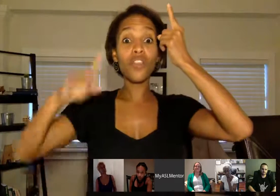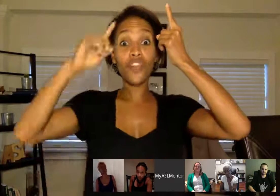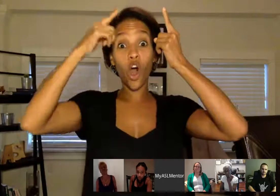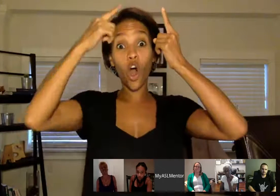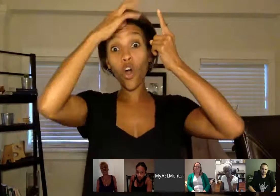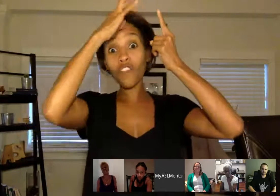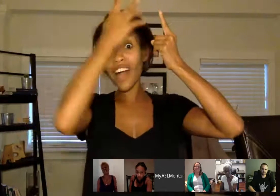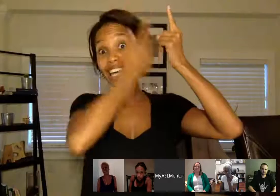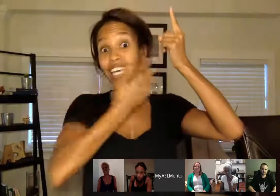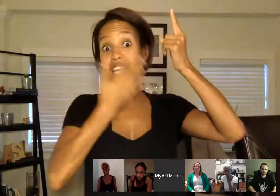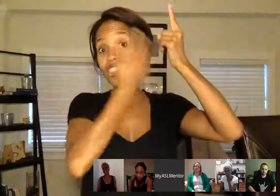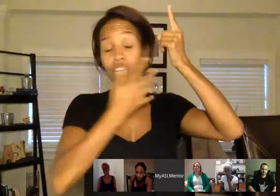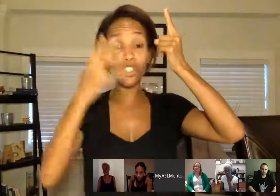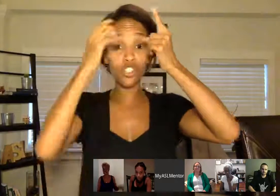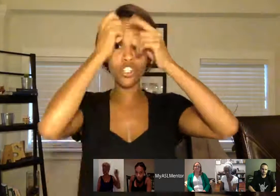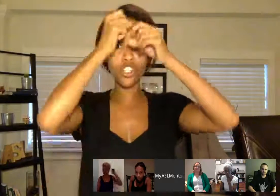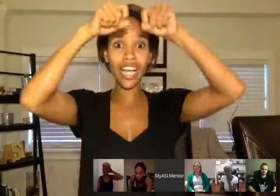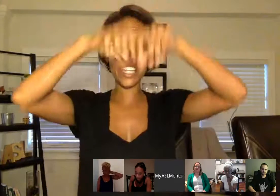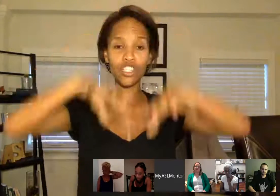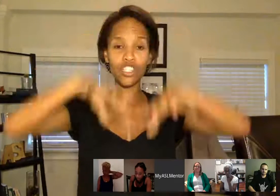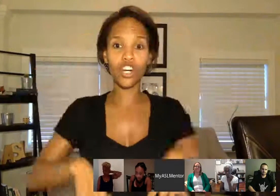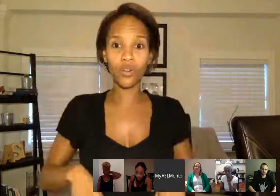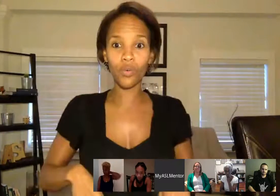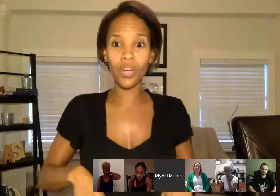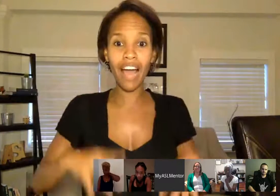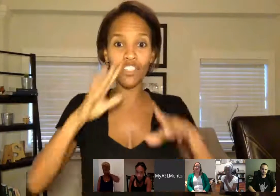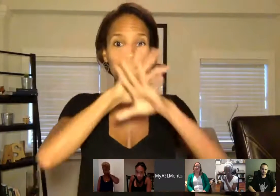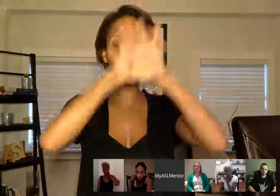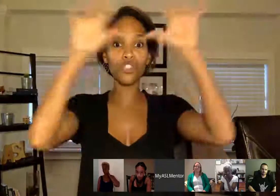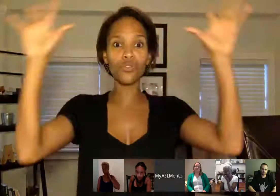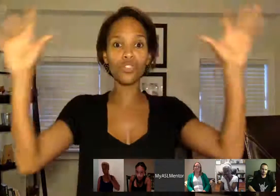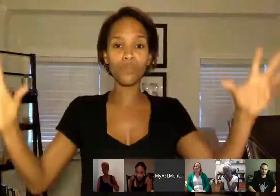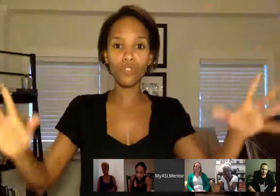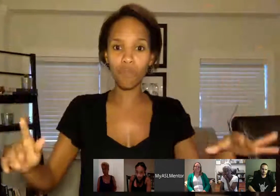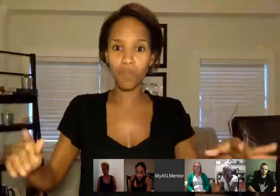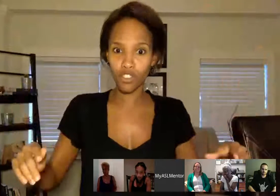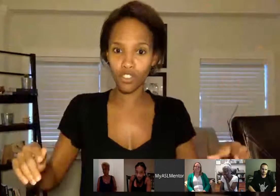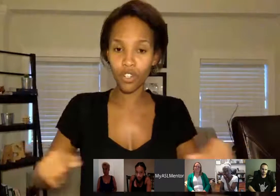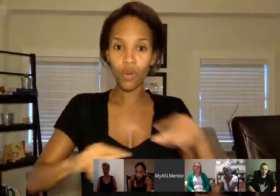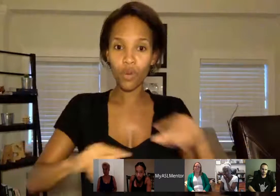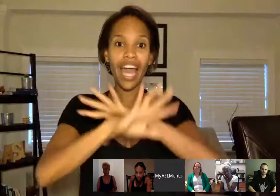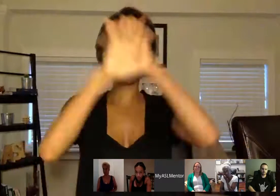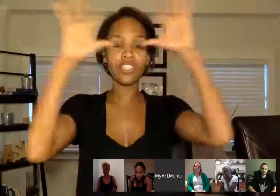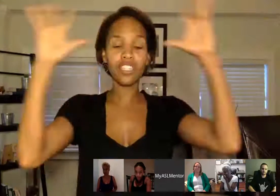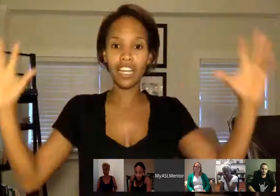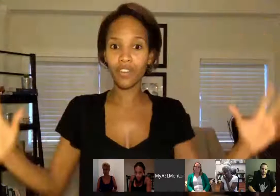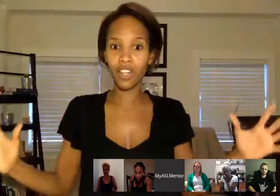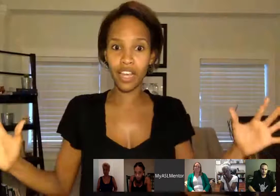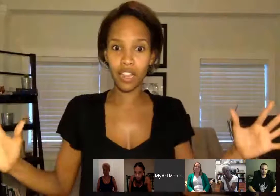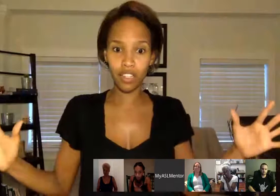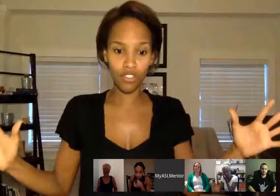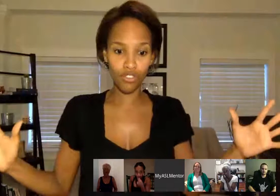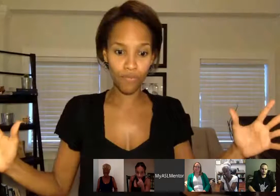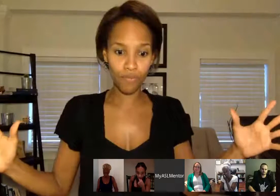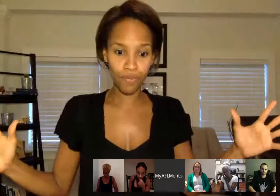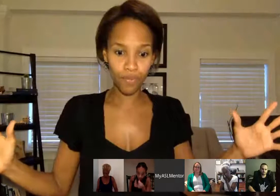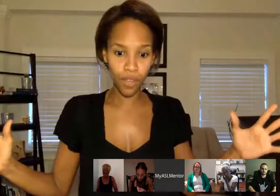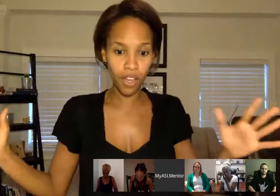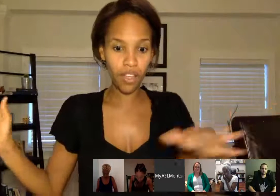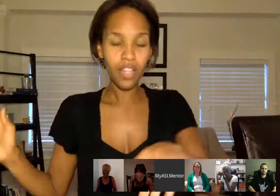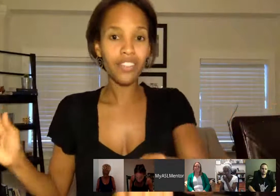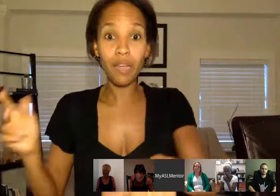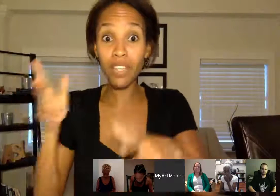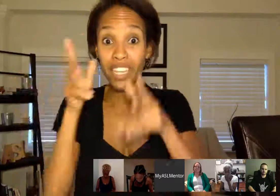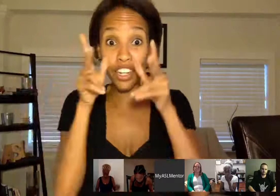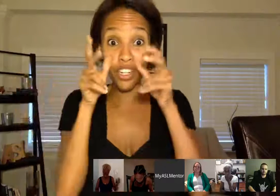then all of that English that we just heard has to go. We have to go into some sort of picture. We have to get rid of that English.